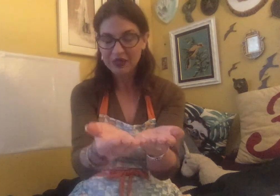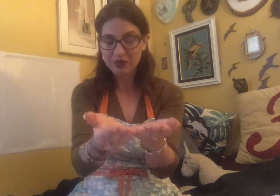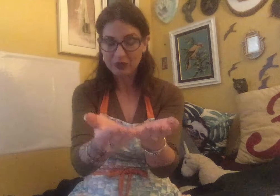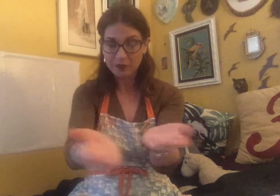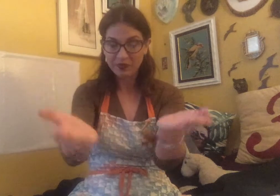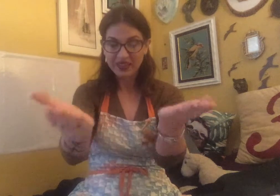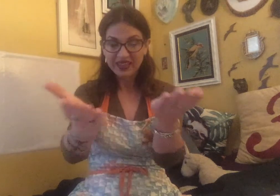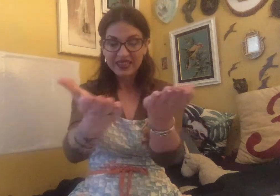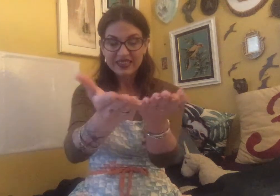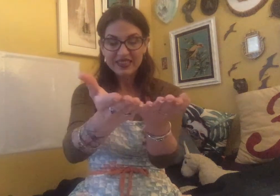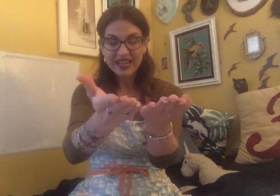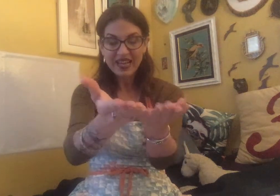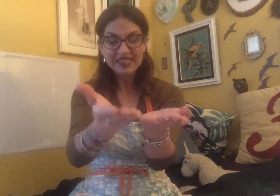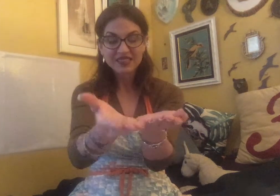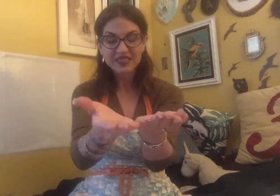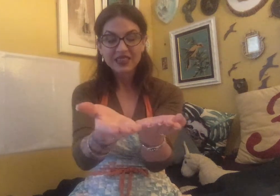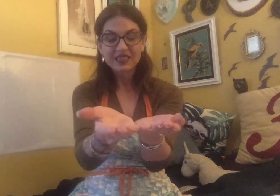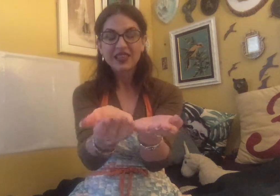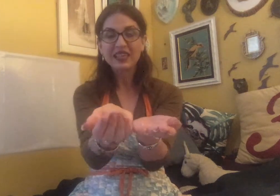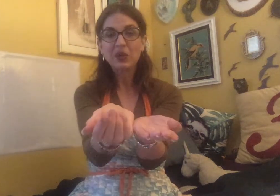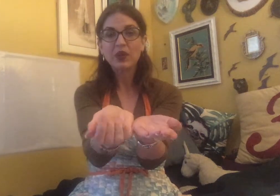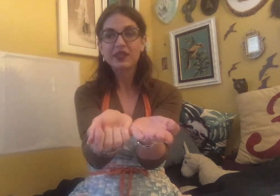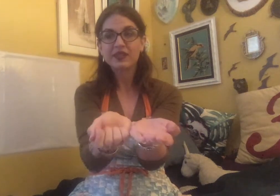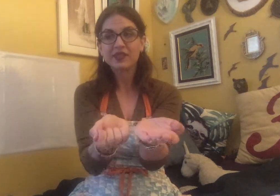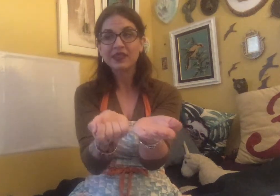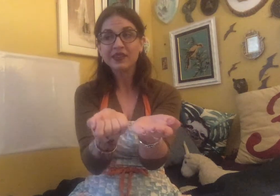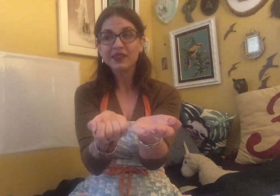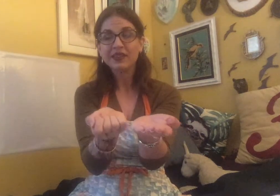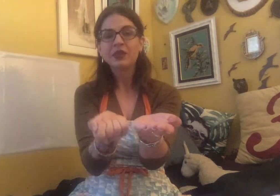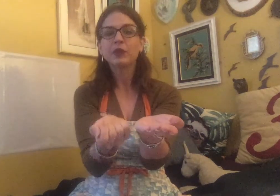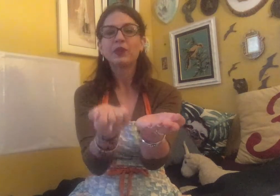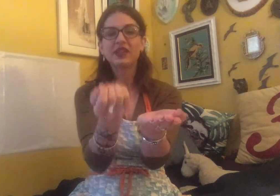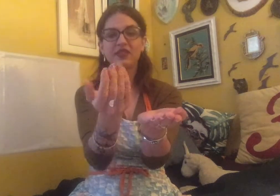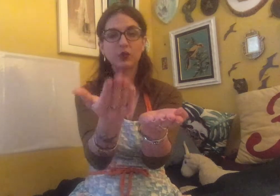room. Dice. Take away the d, replace it with